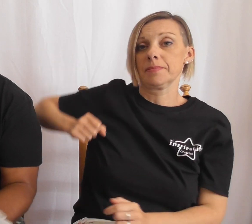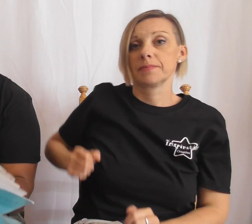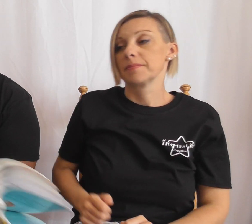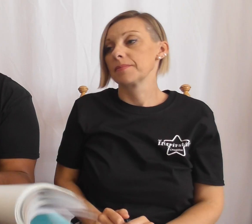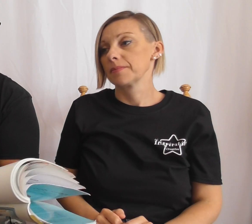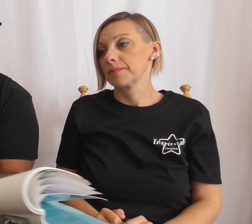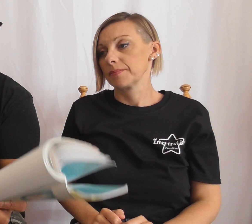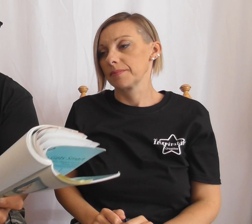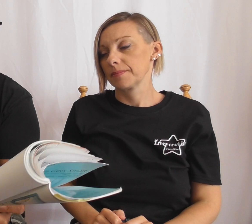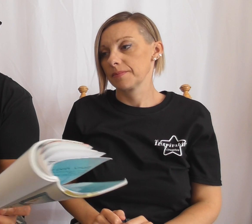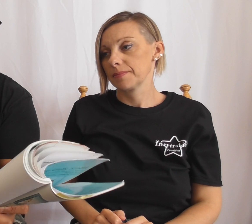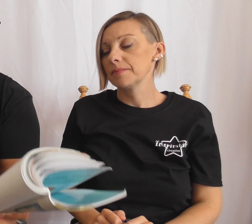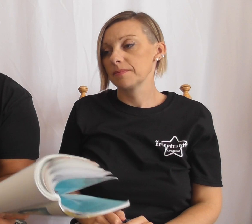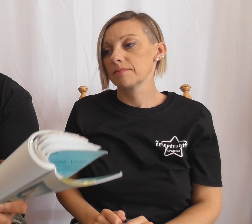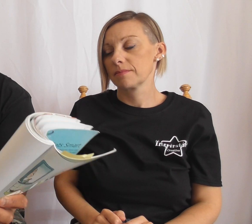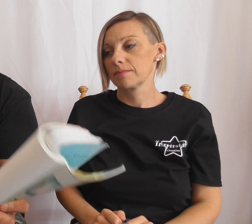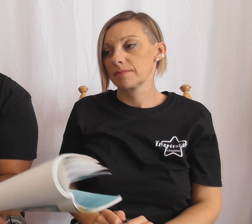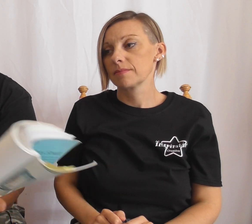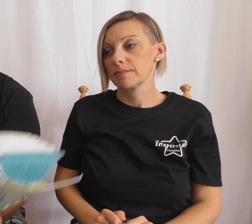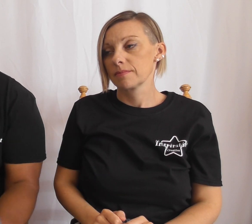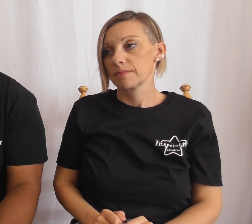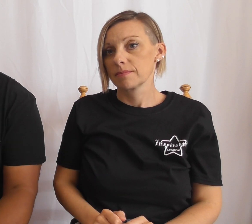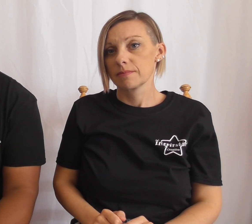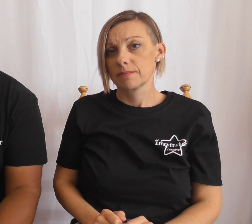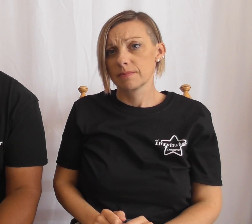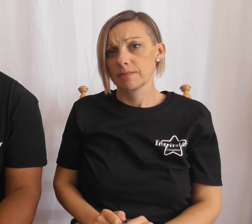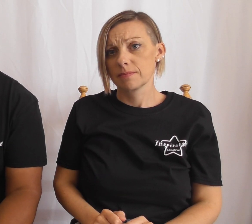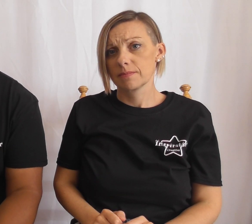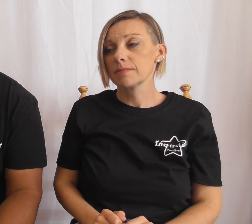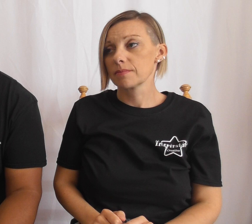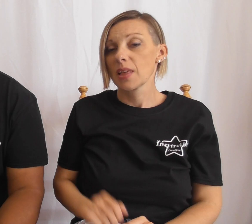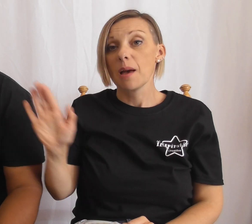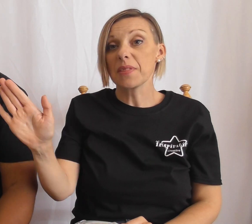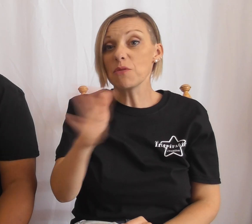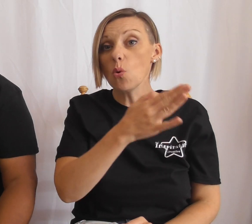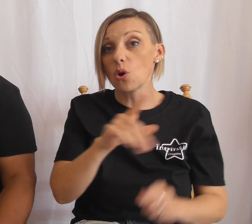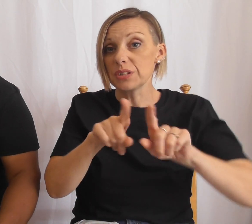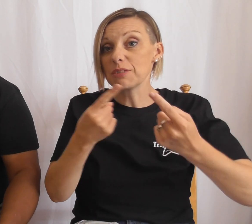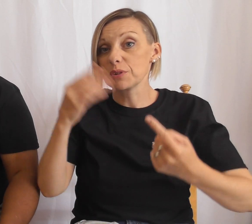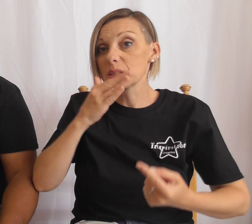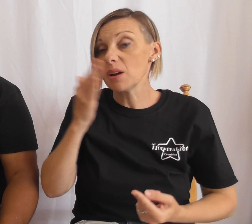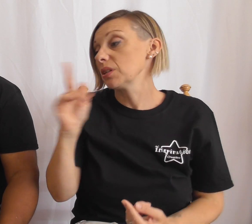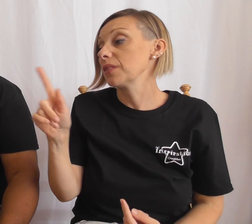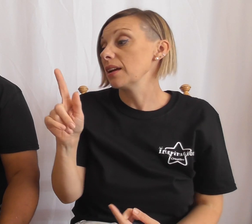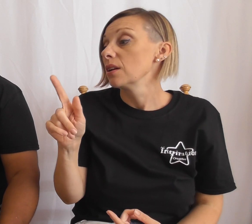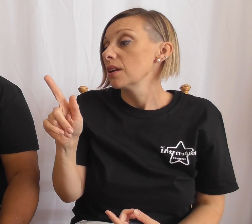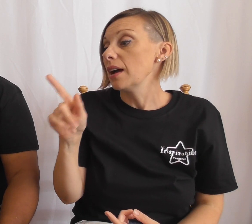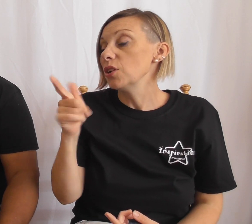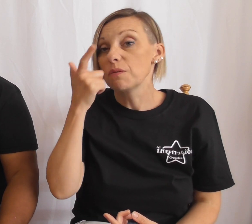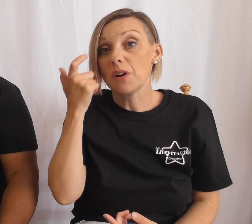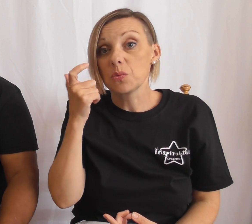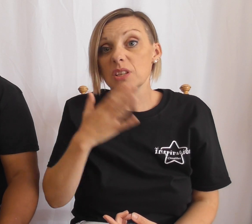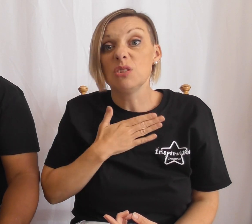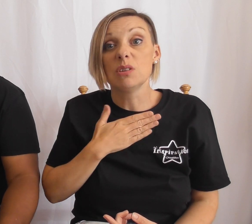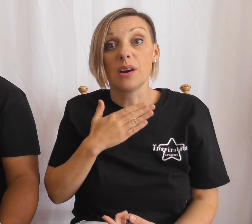Oh, it's got a special lock on it. In case kids come in and go, what's this? But they've all got different smells, haven't they? Yeah. And